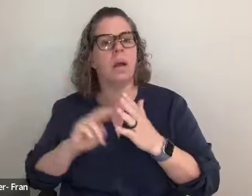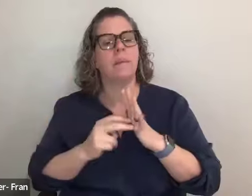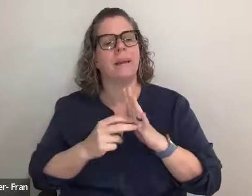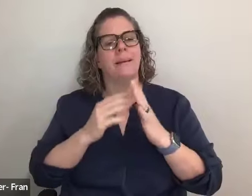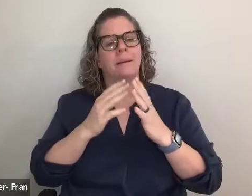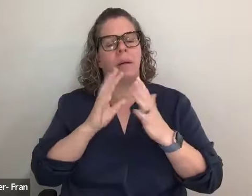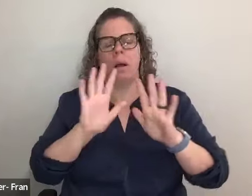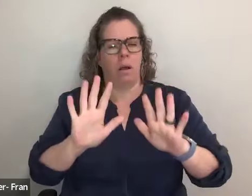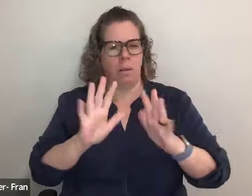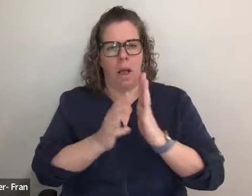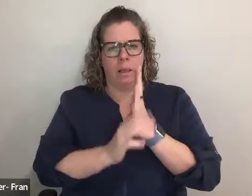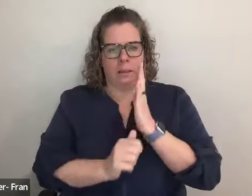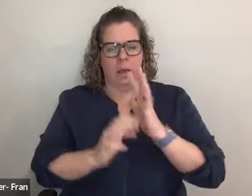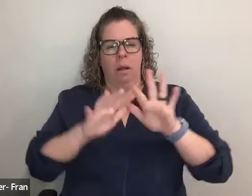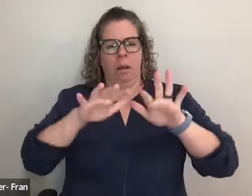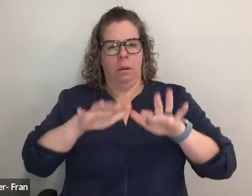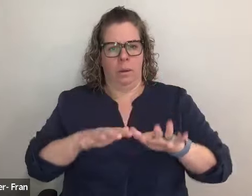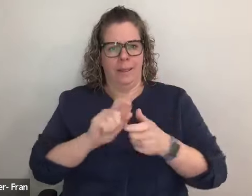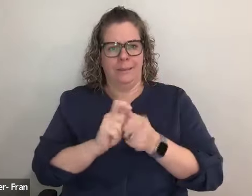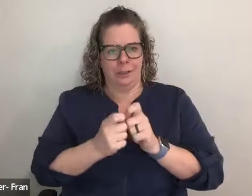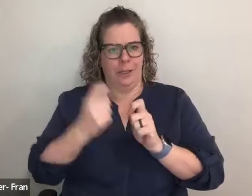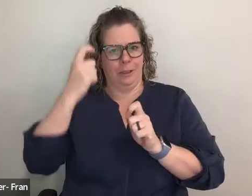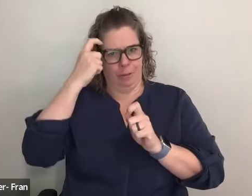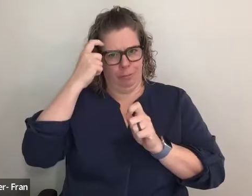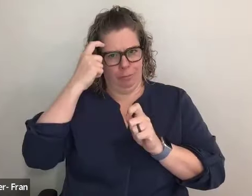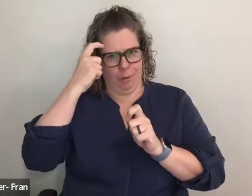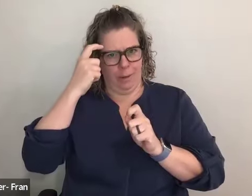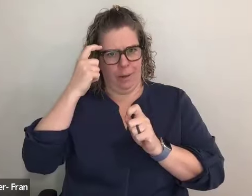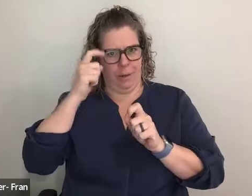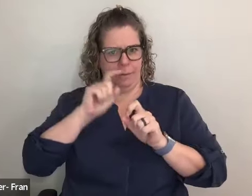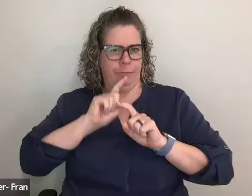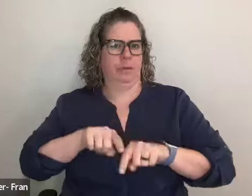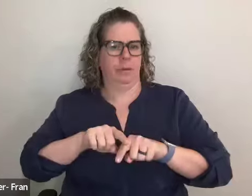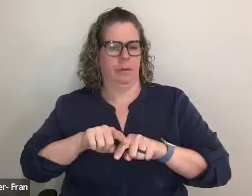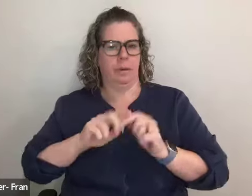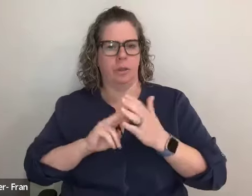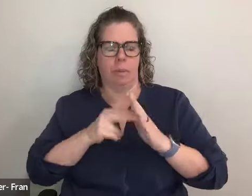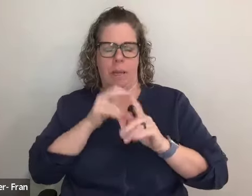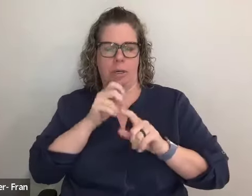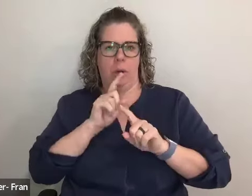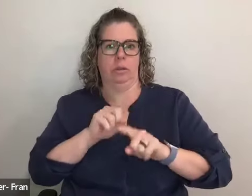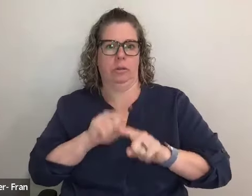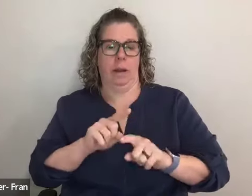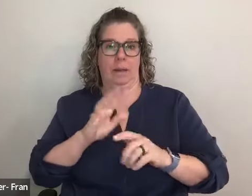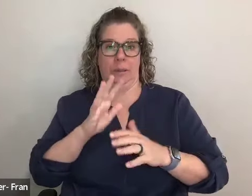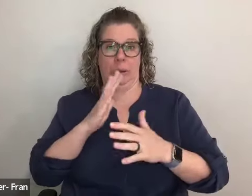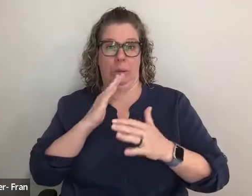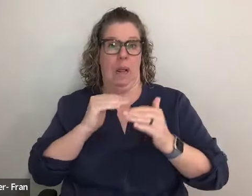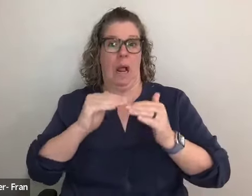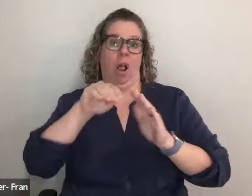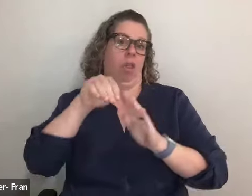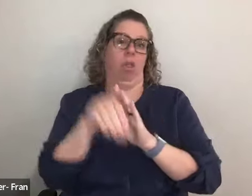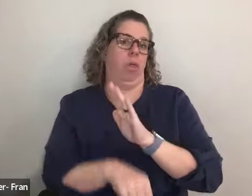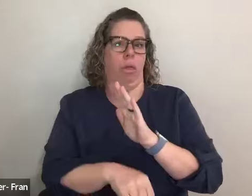brain in a new way so that you're not as reactive to the spiral and you can navigate it more